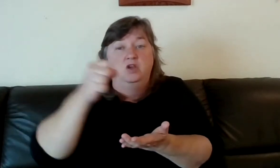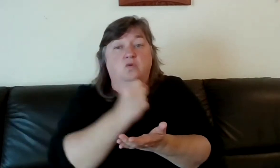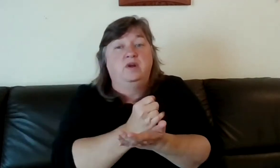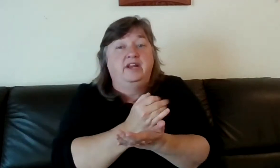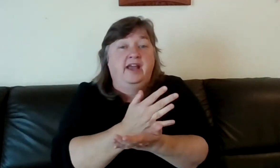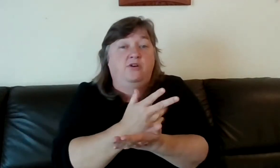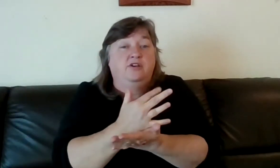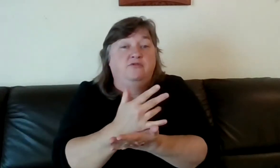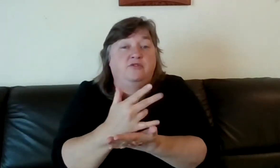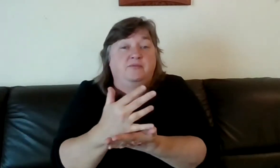Running out of.